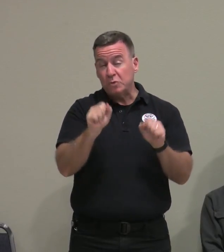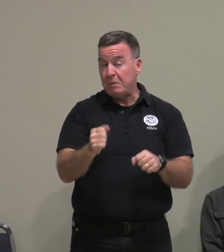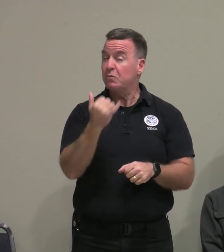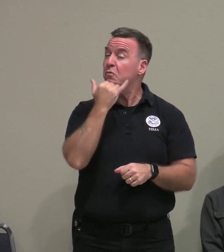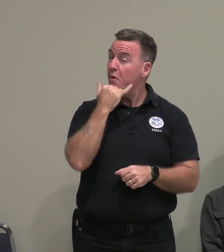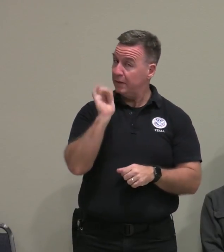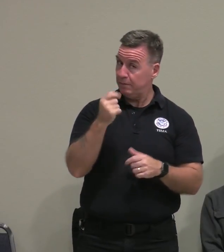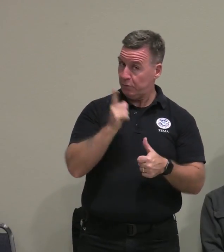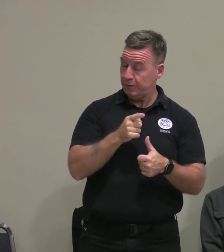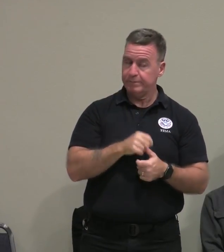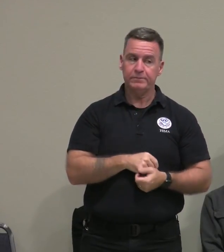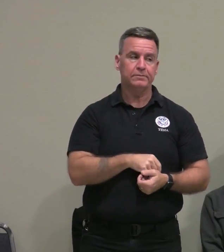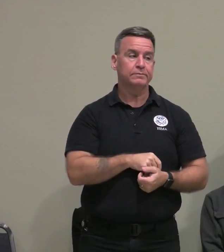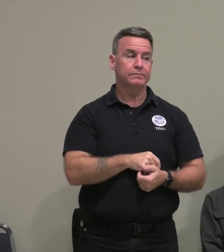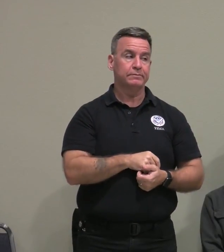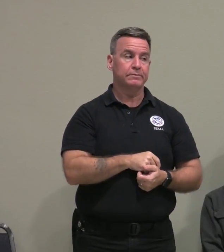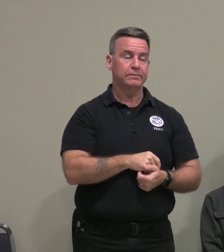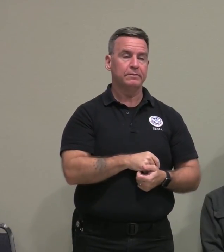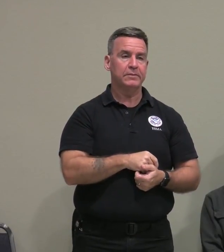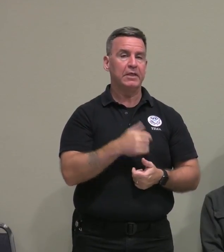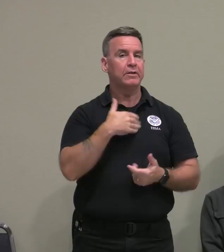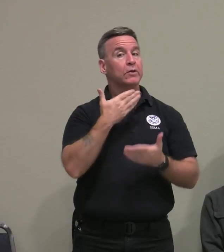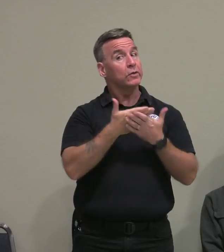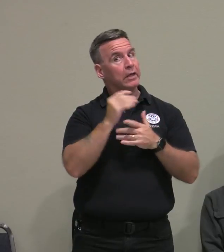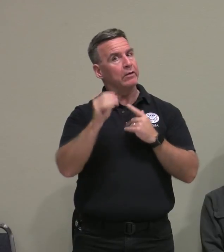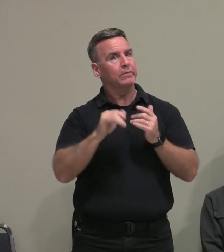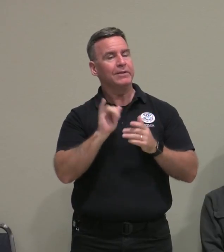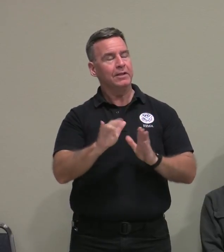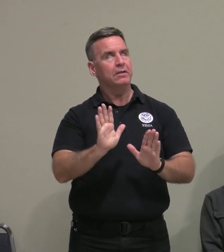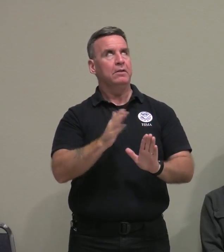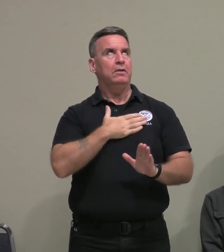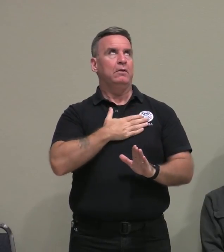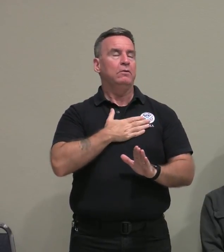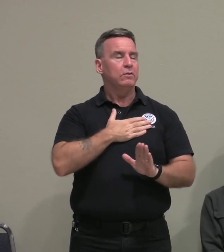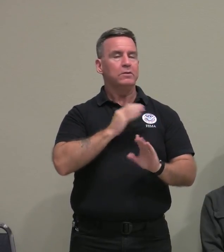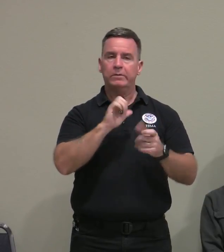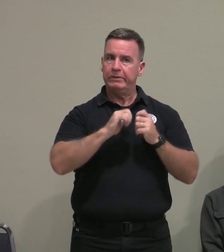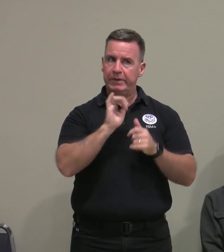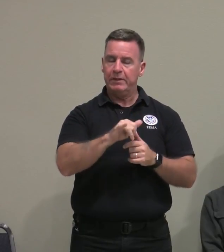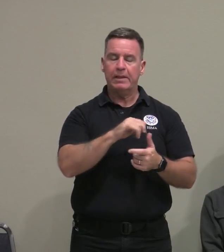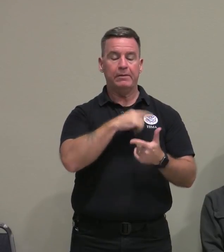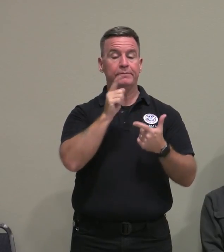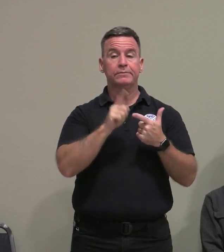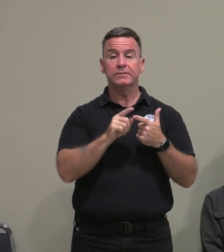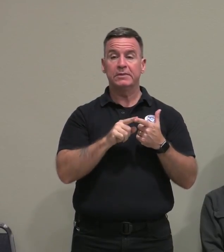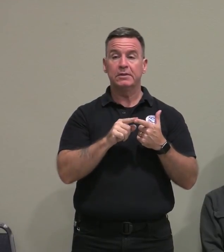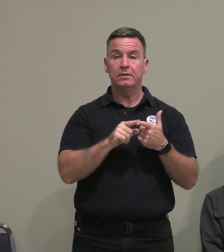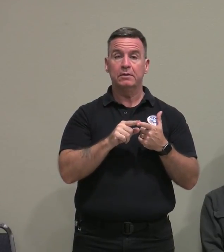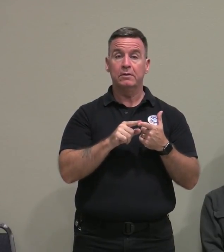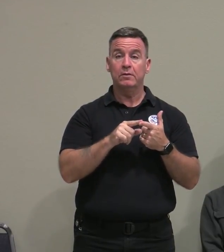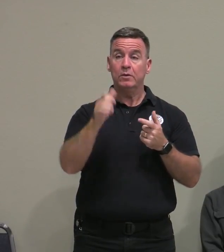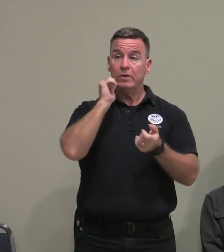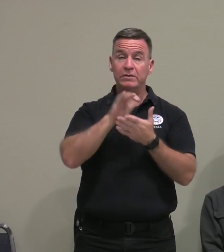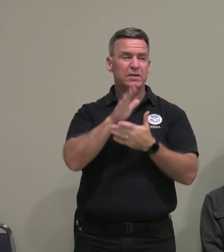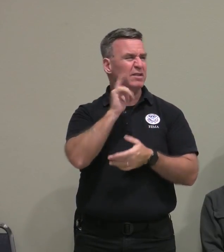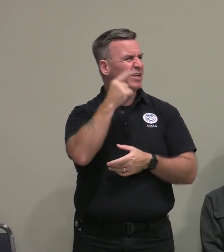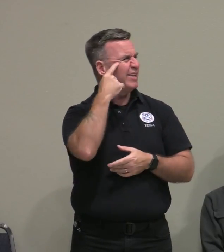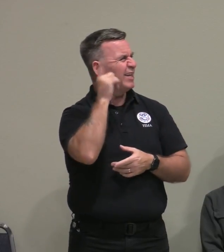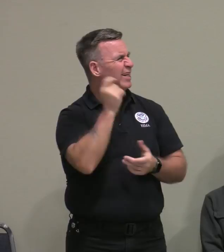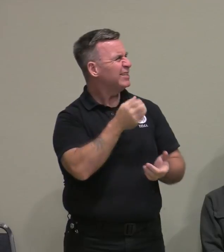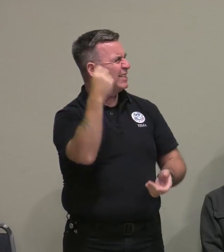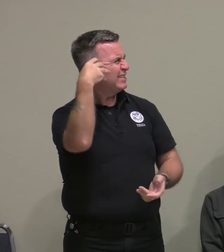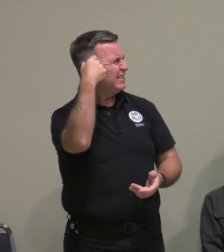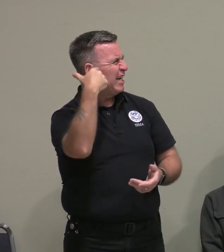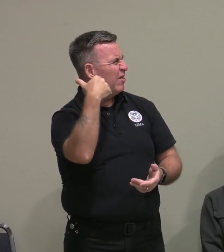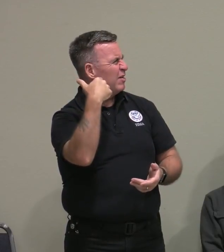on that point. We had a good outcome with this, so no problem there. Another one, when your wife says, do you think I can take